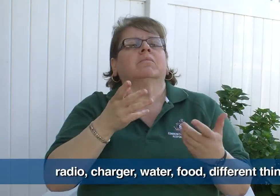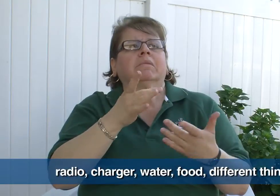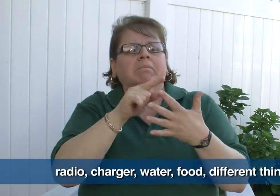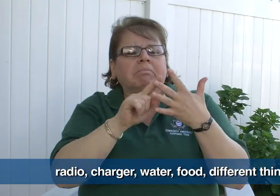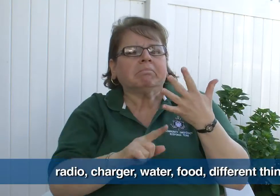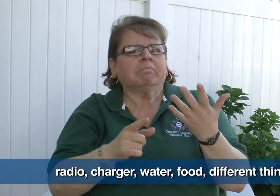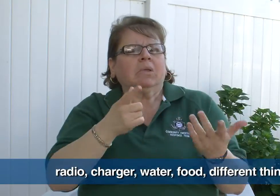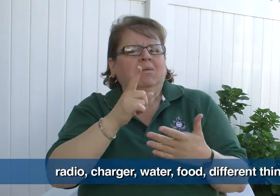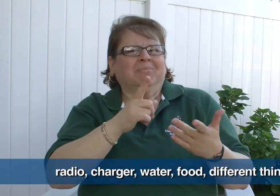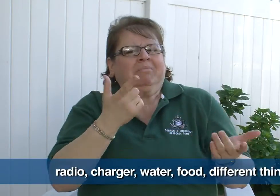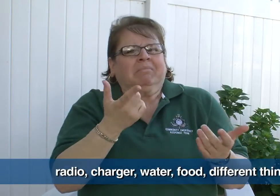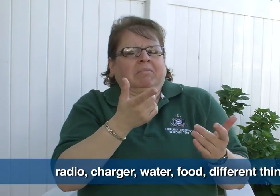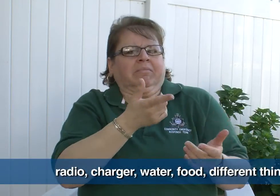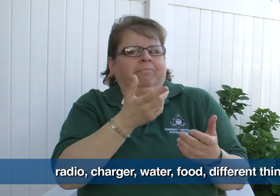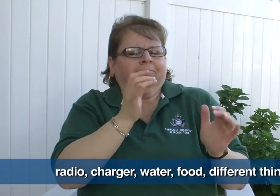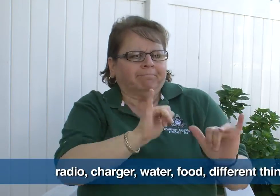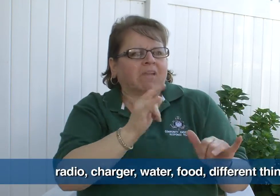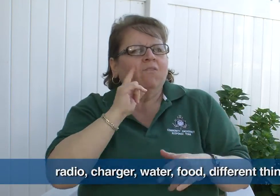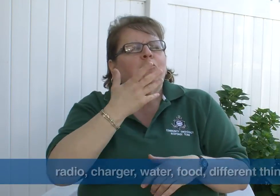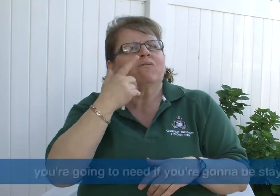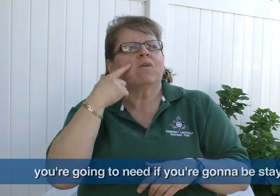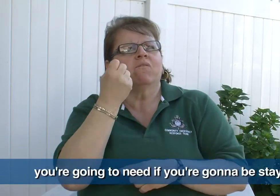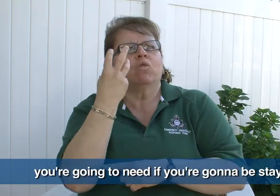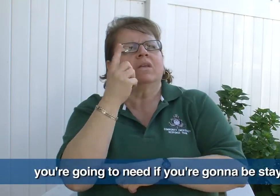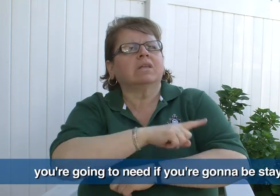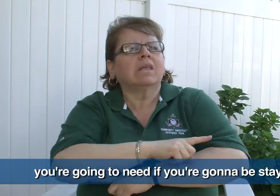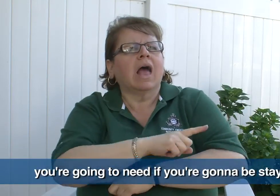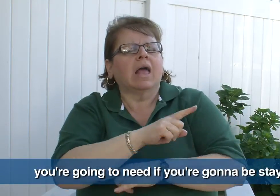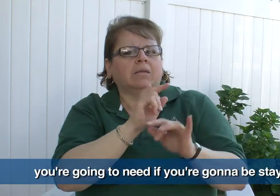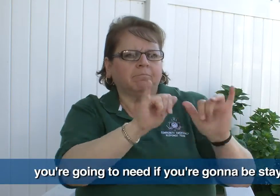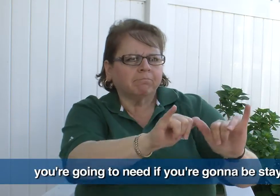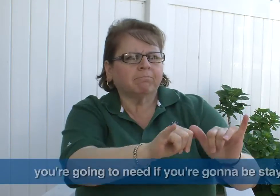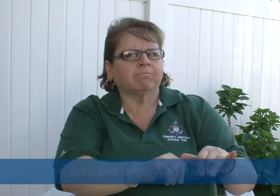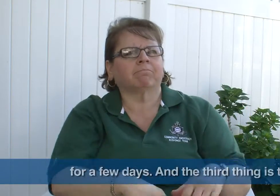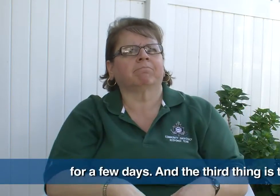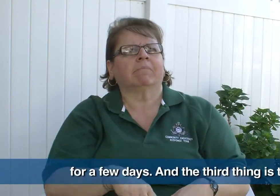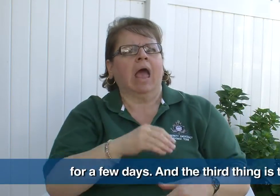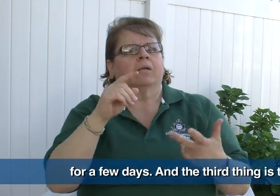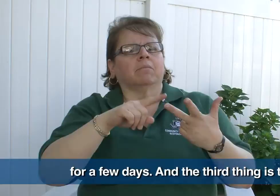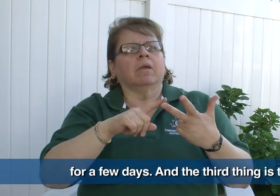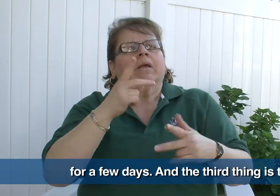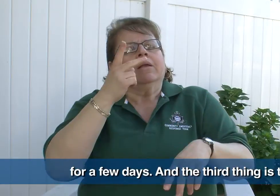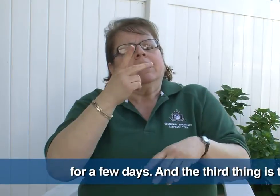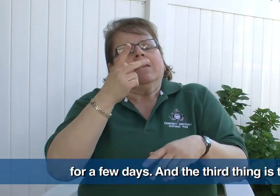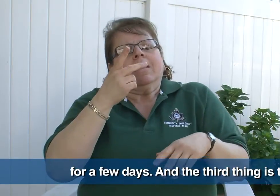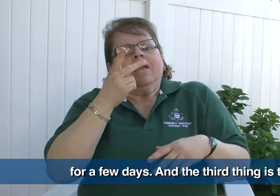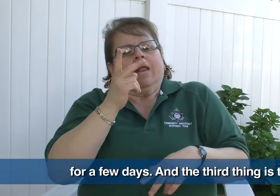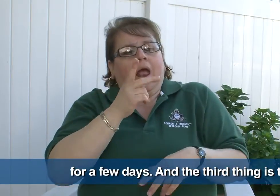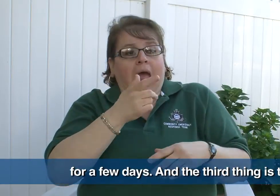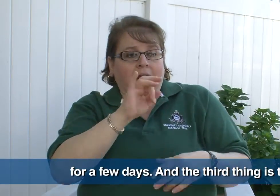charger, water, food, different things that you're going to need if you're going to be staying inside for a few days. And the third